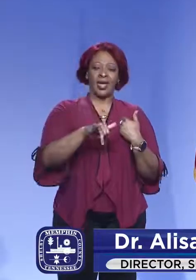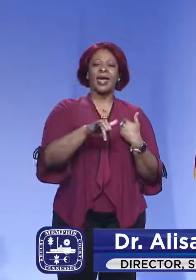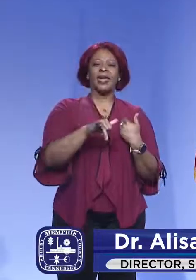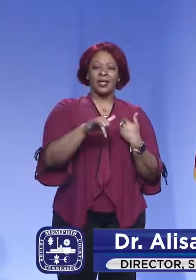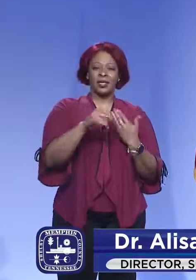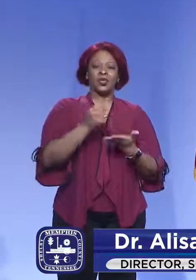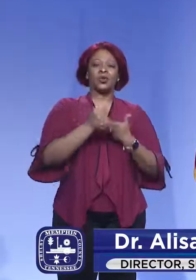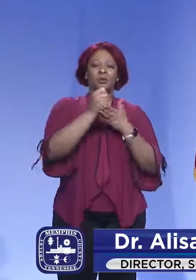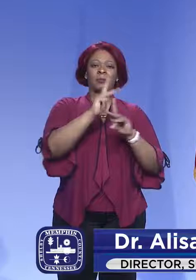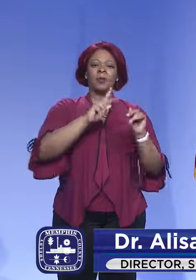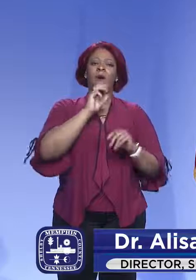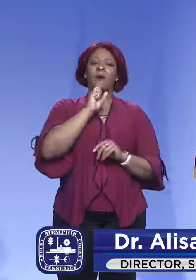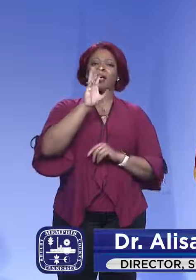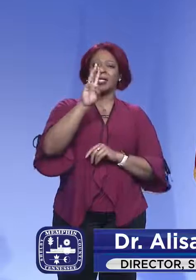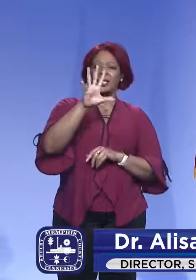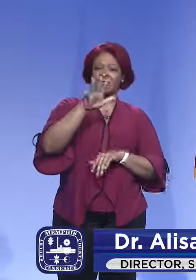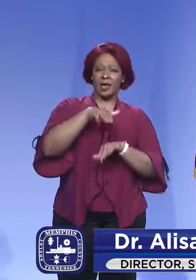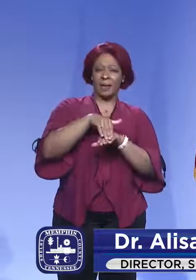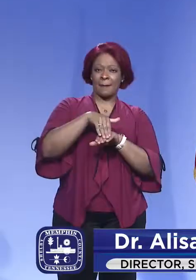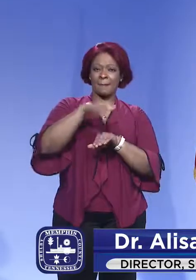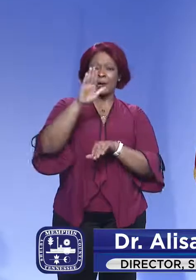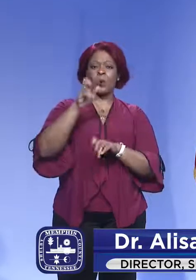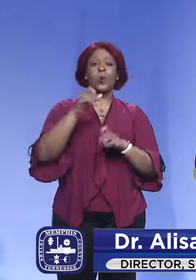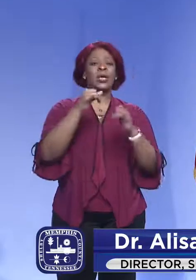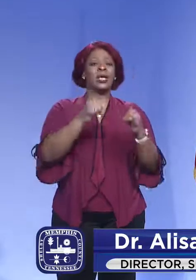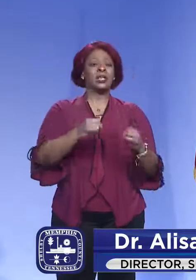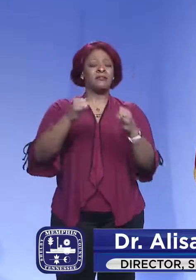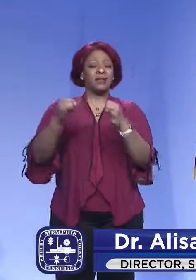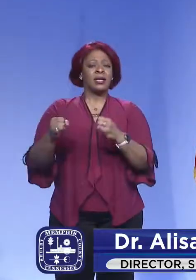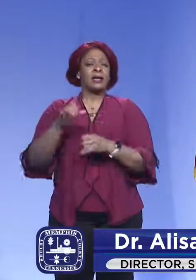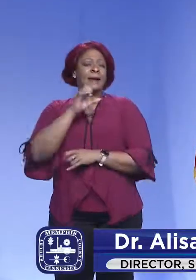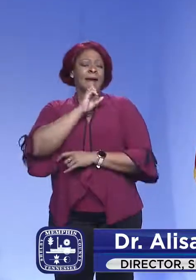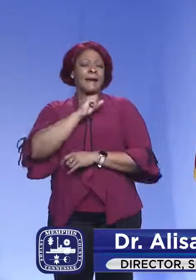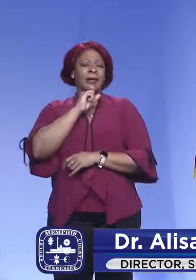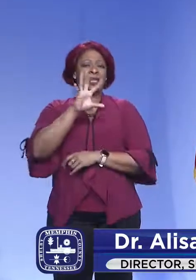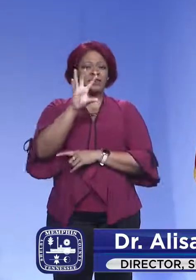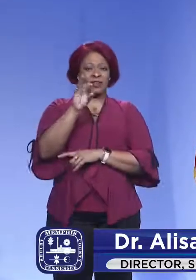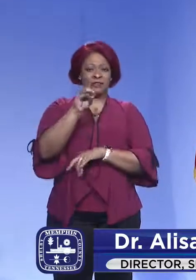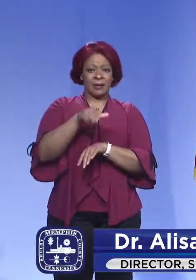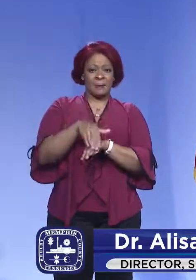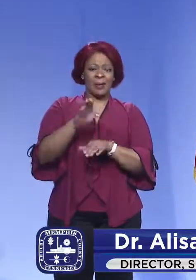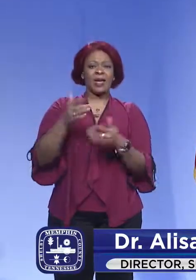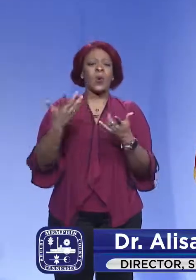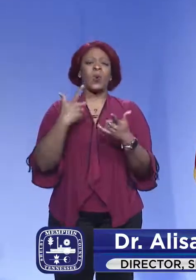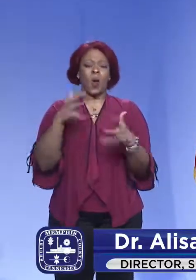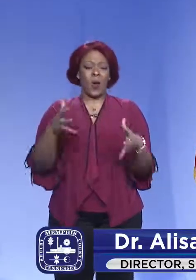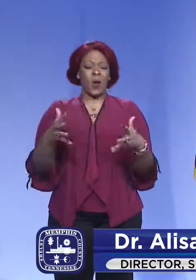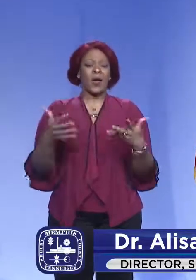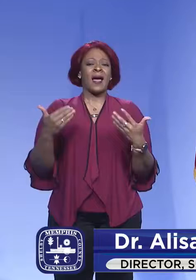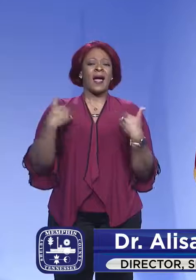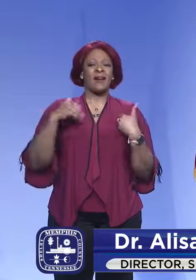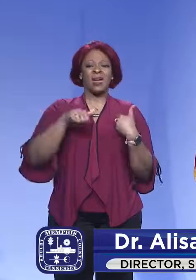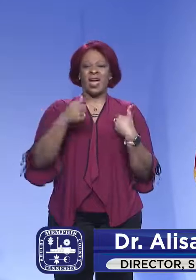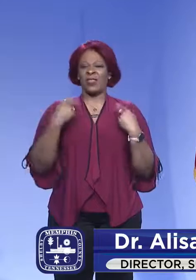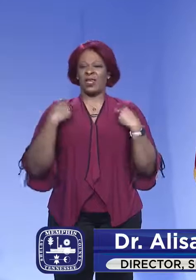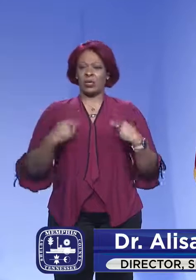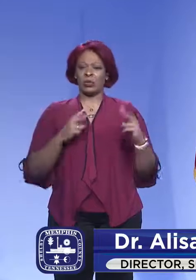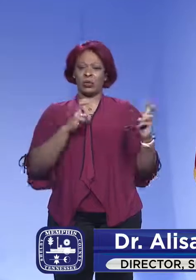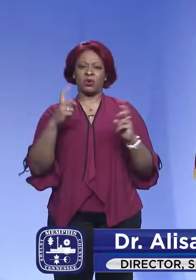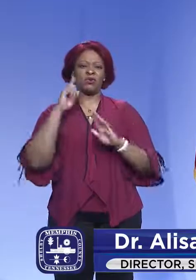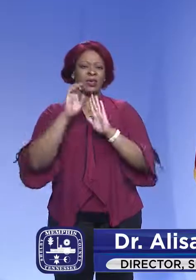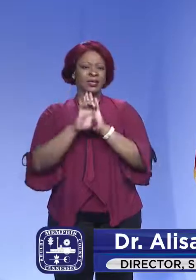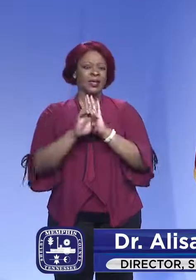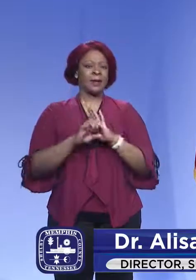people over 65 or individuals over 50 who have other health conditions such